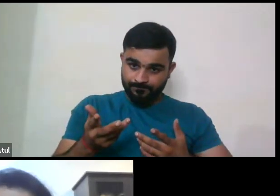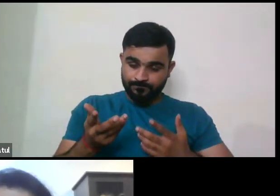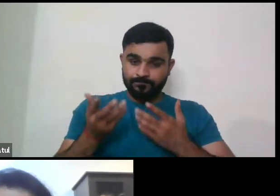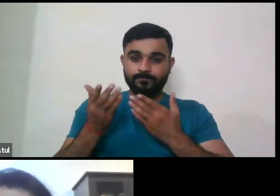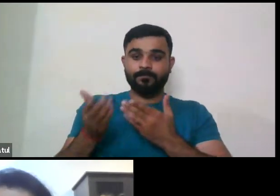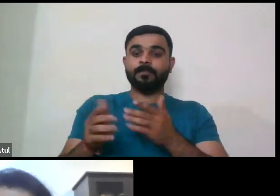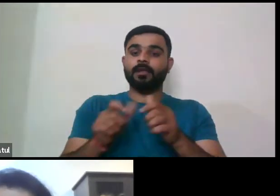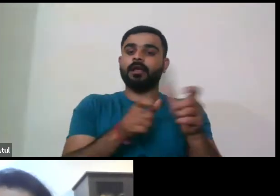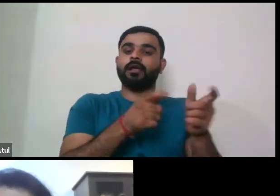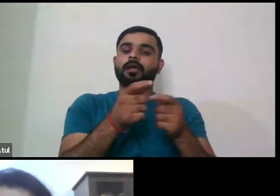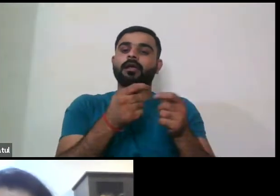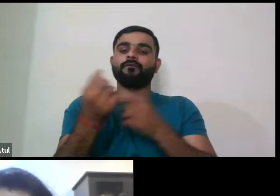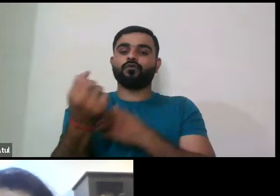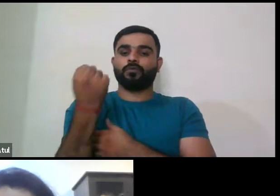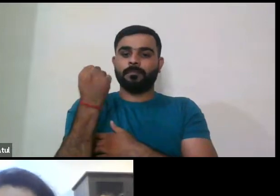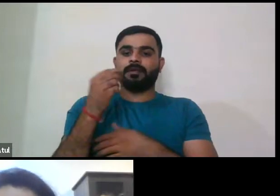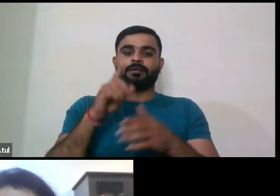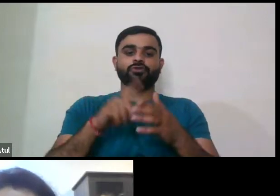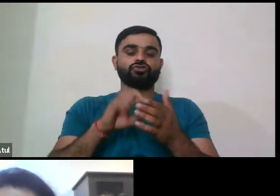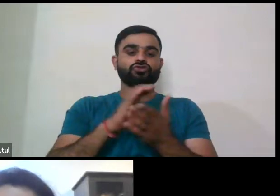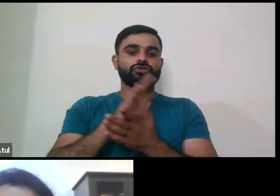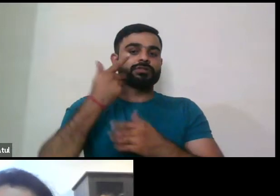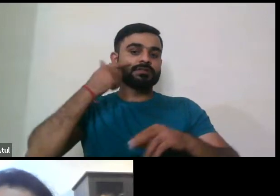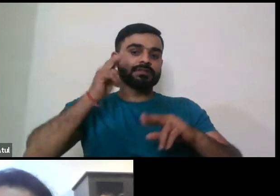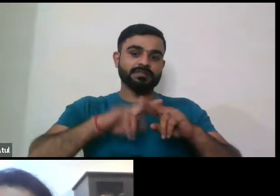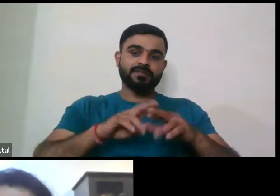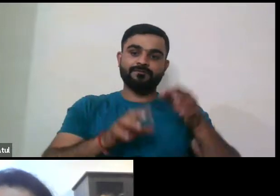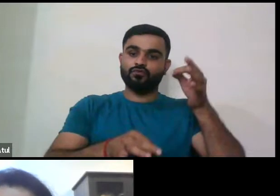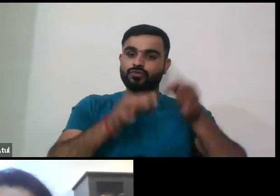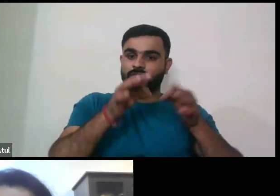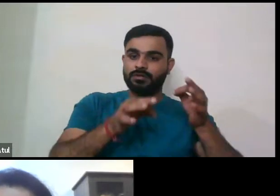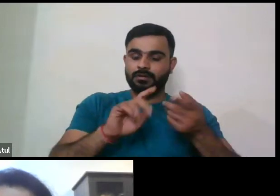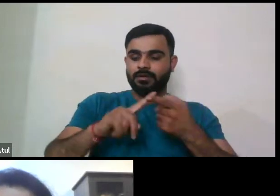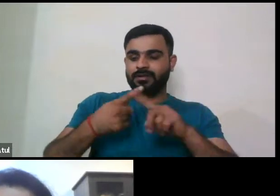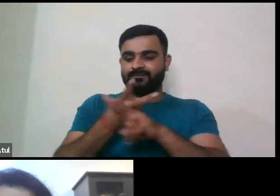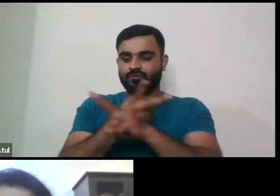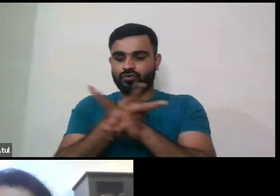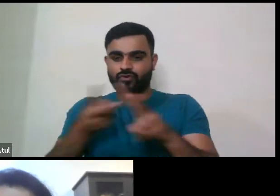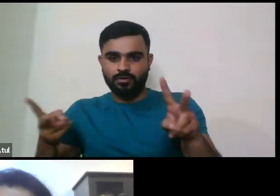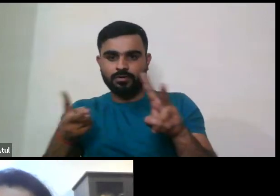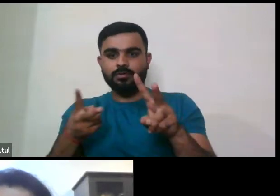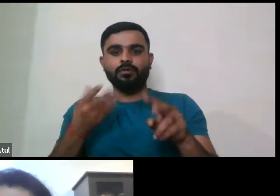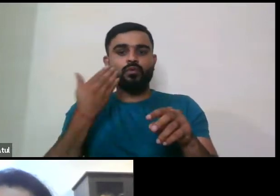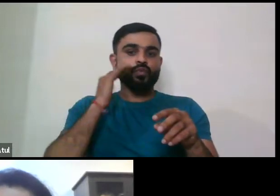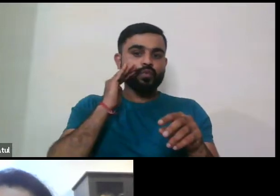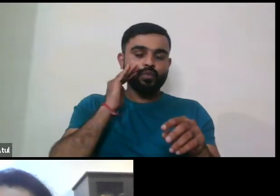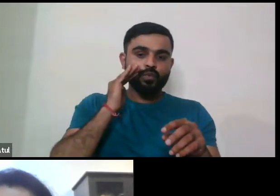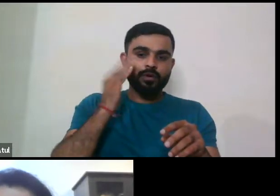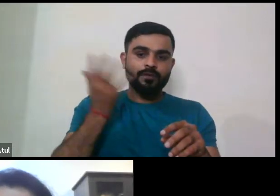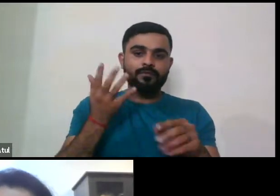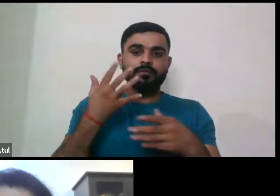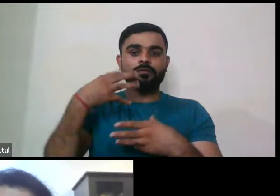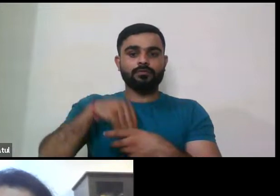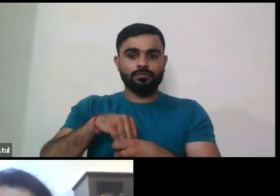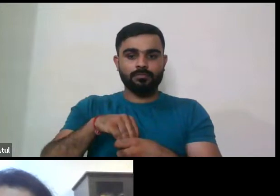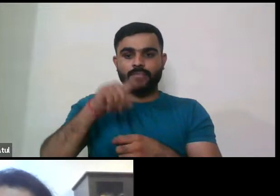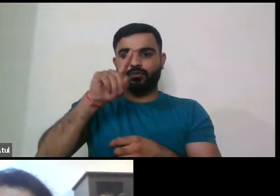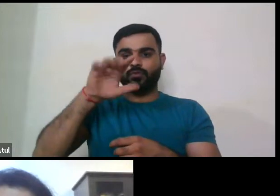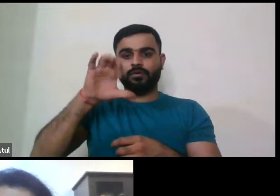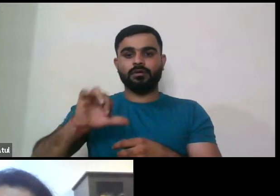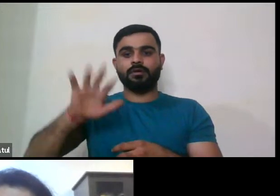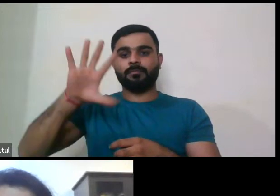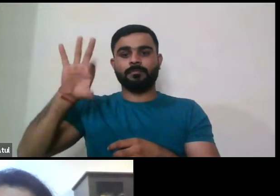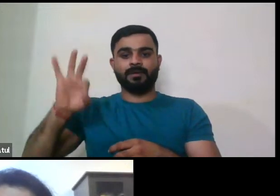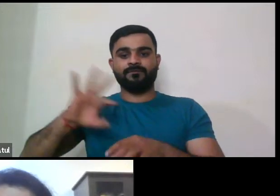the administrative powers of the chief justice, which have changed exponentially from when from what it was in 1950.